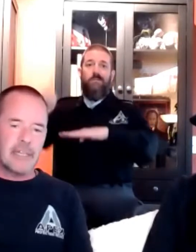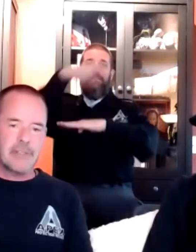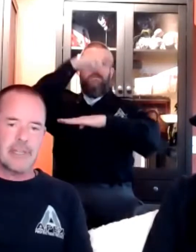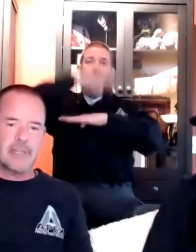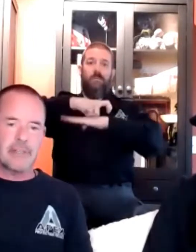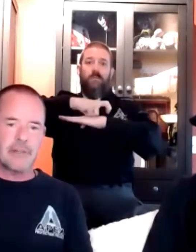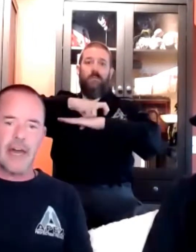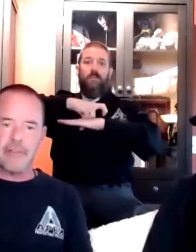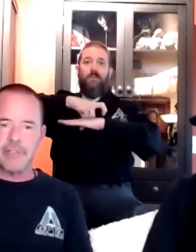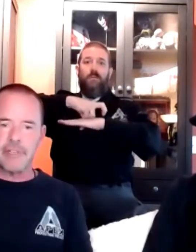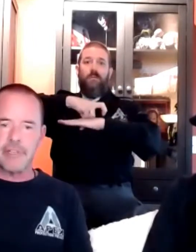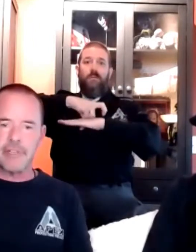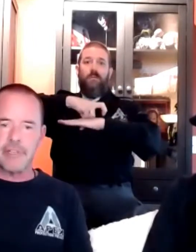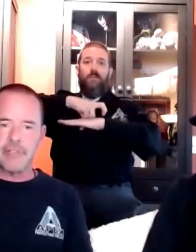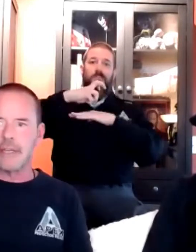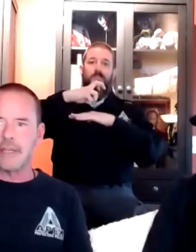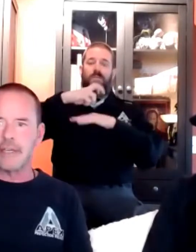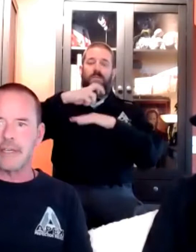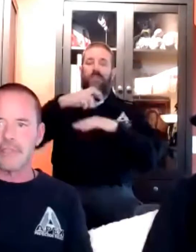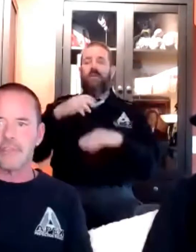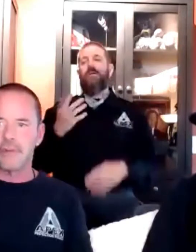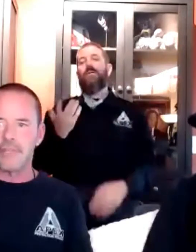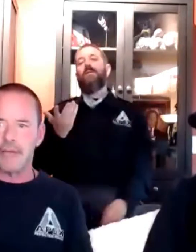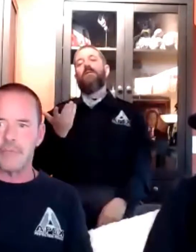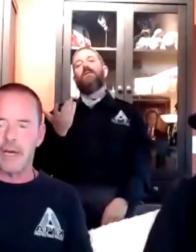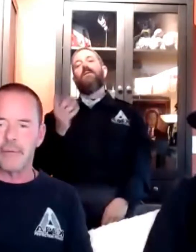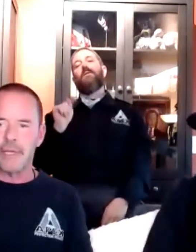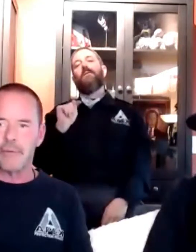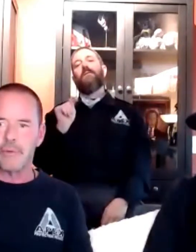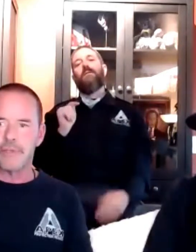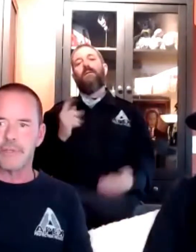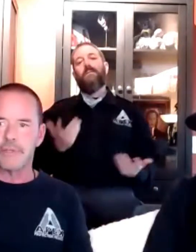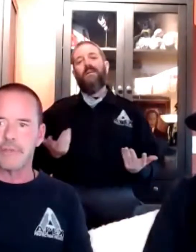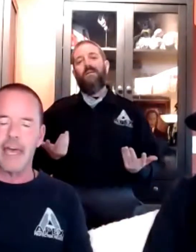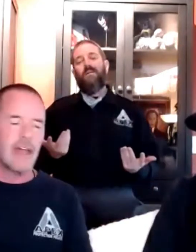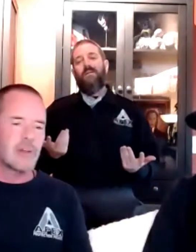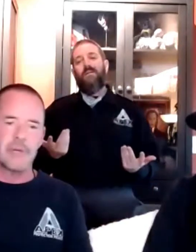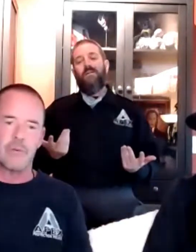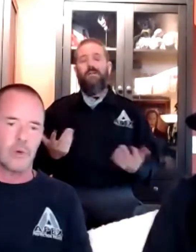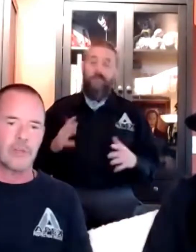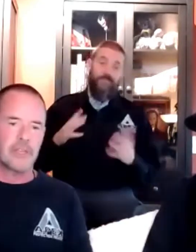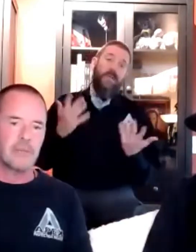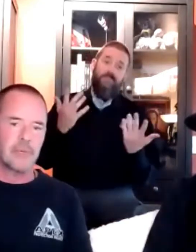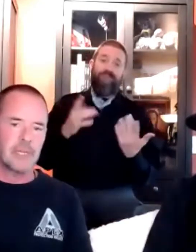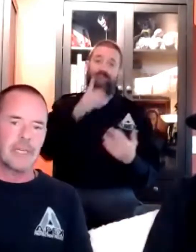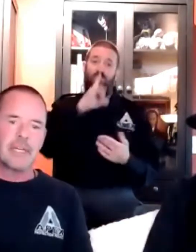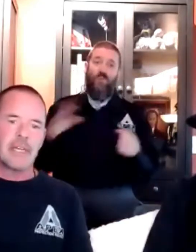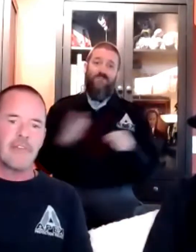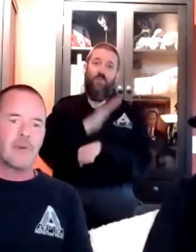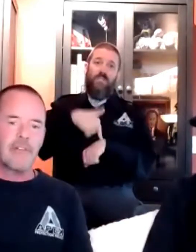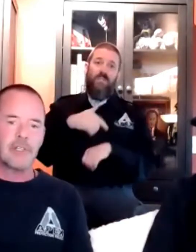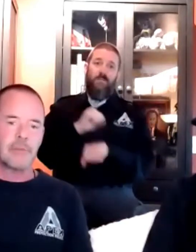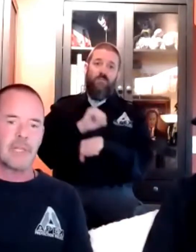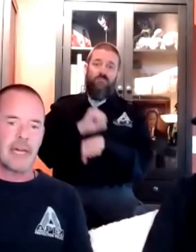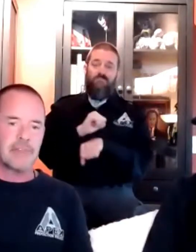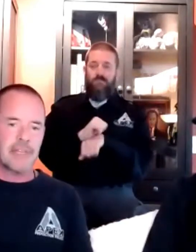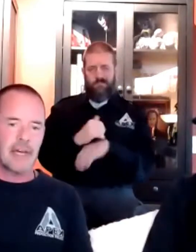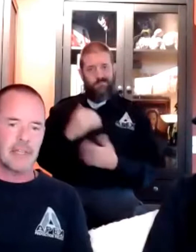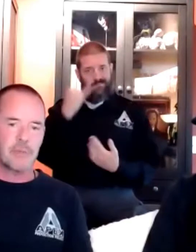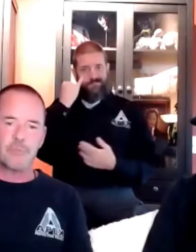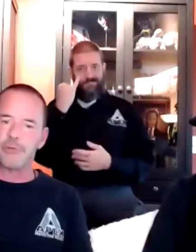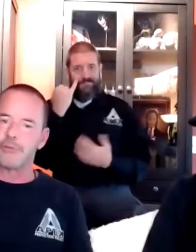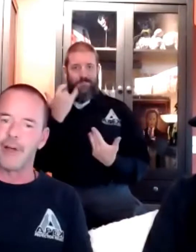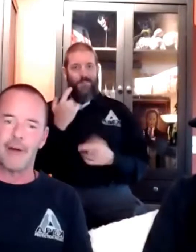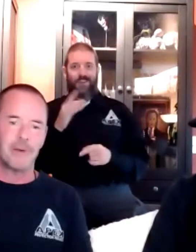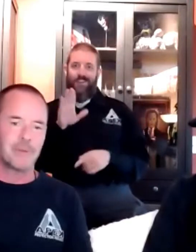not easy to have in your home, and it is a full-time job. It was every bit worth it, but if you have a normal lifestyle,